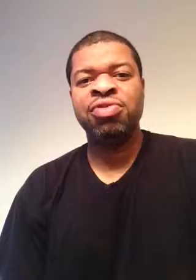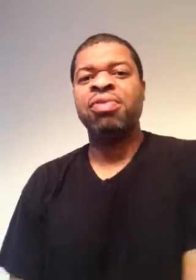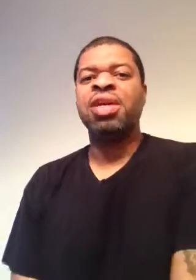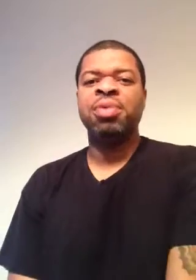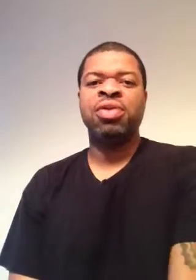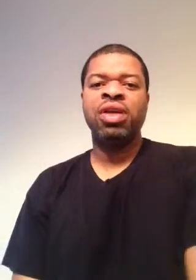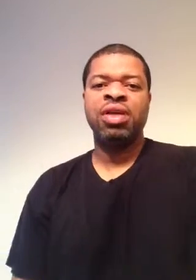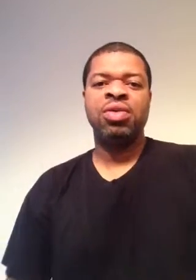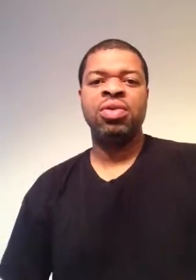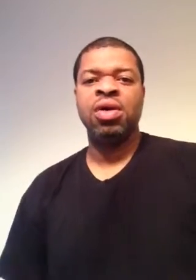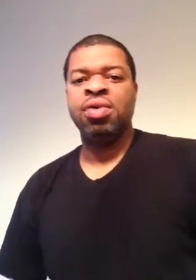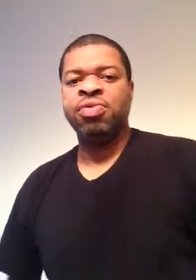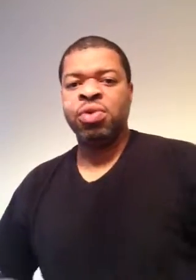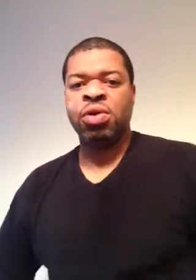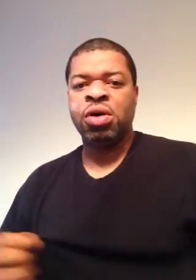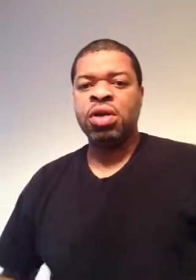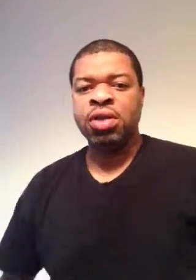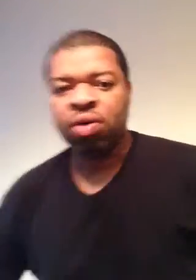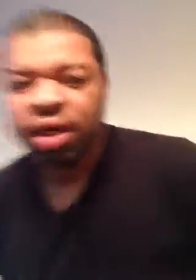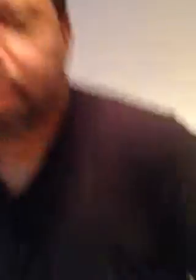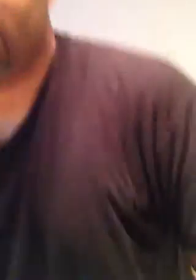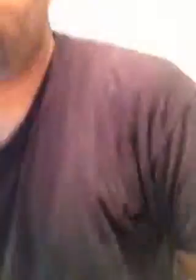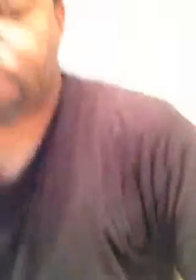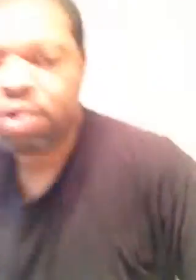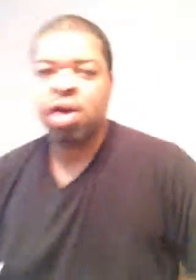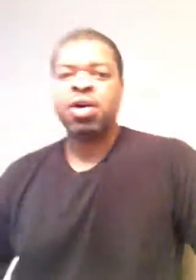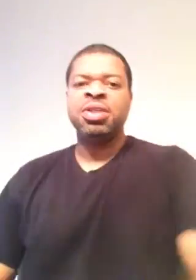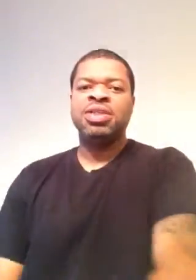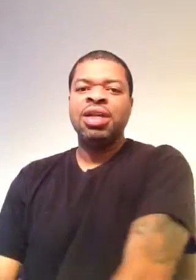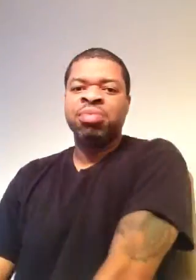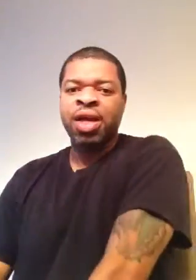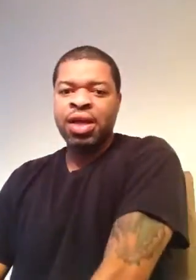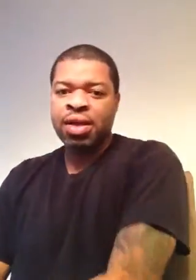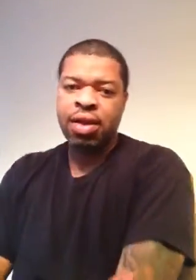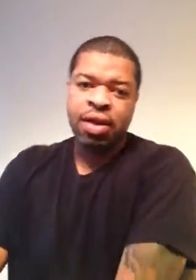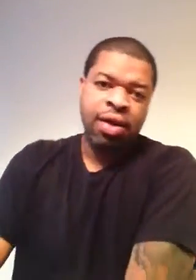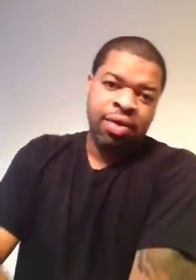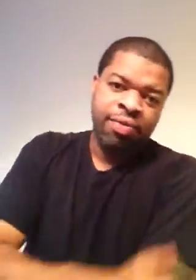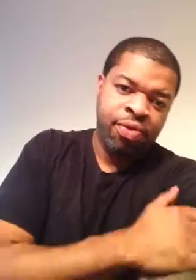very hypocritical for, for her to be celebrated for